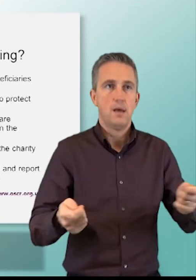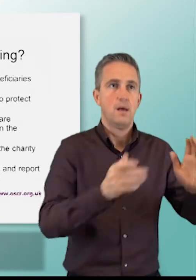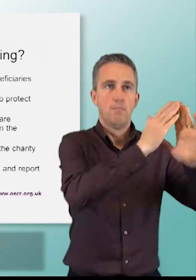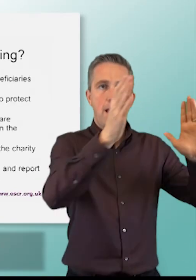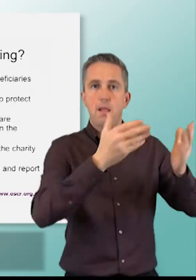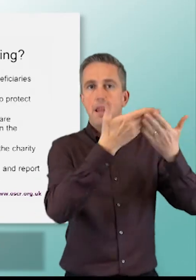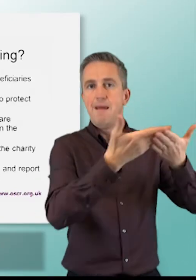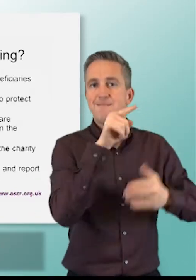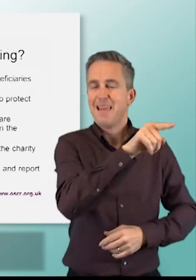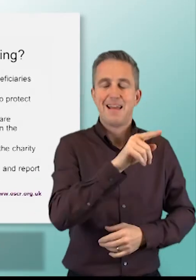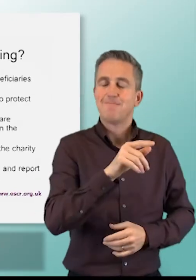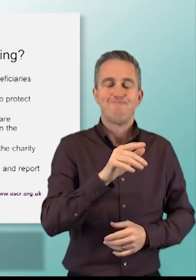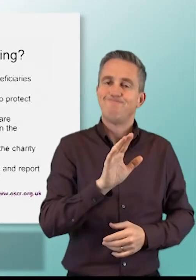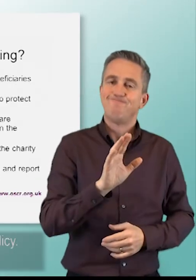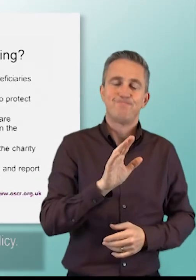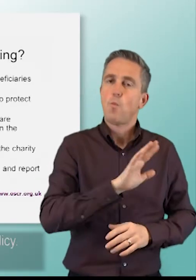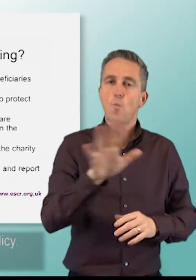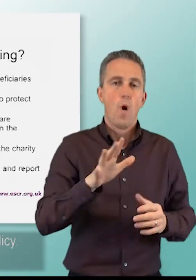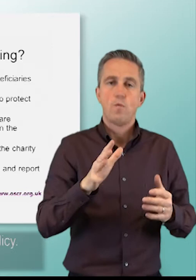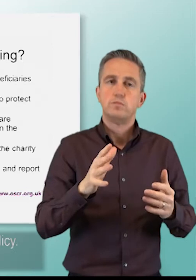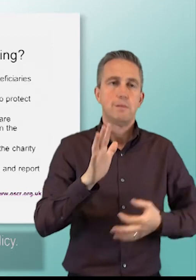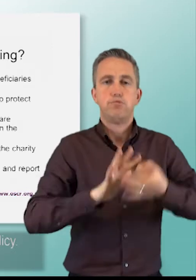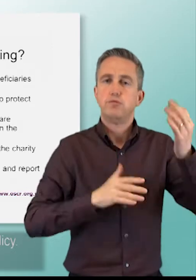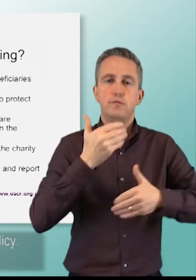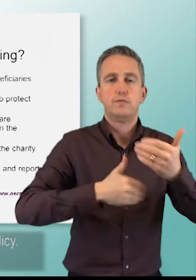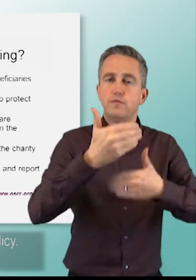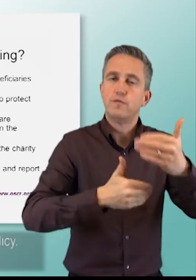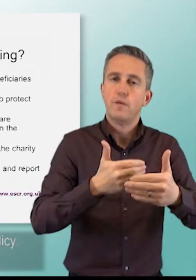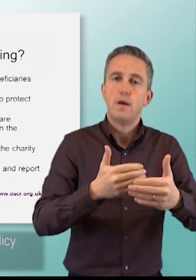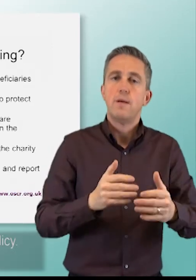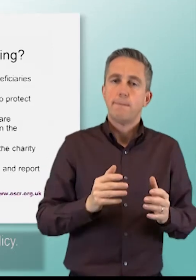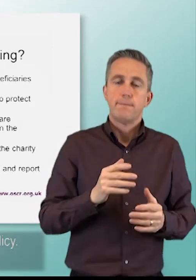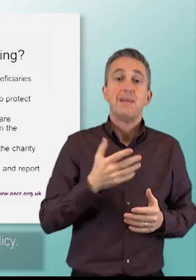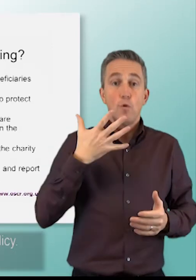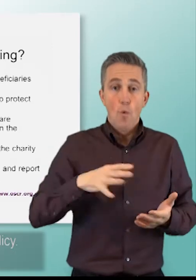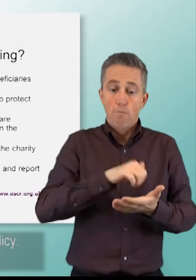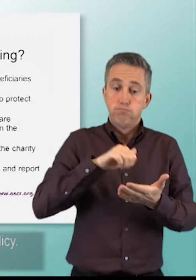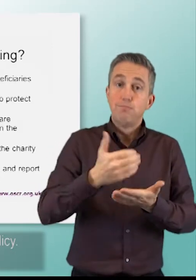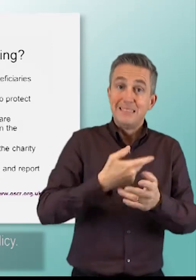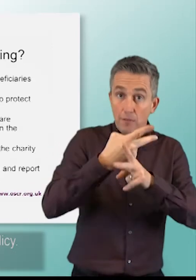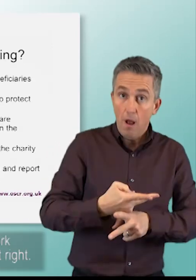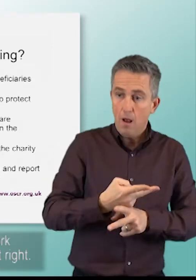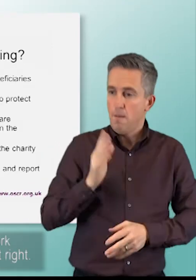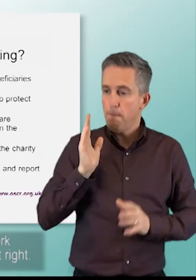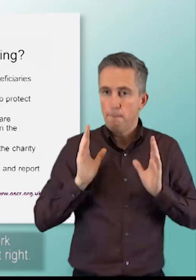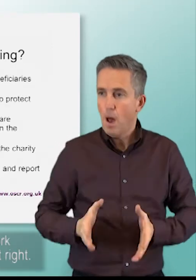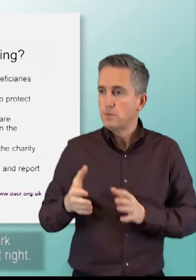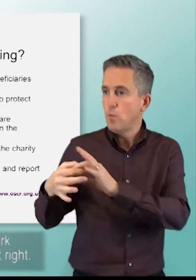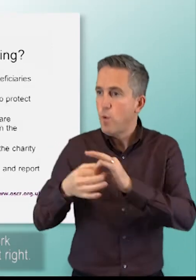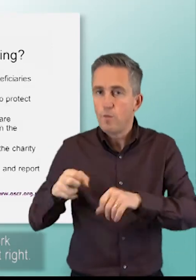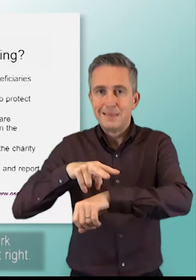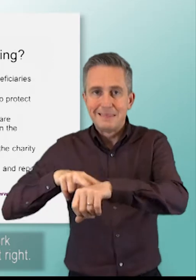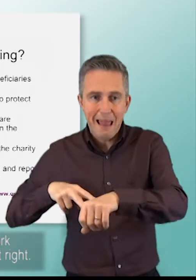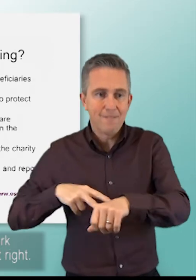we can't give you any more cash. That's never going to work. If you want to get an appropriate policy, you need to work with your beneficiaries, you need to work with your staff, you need to